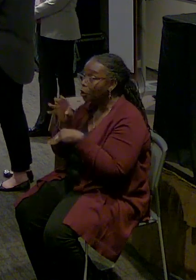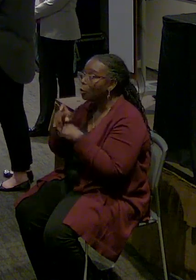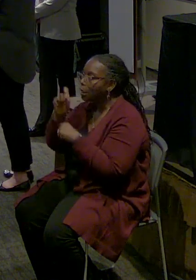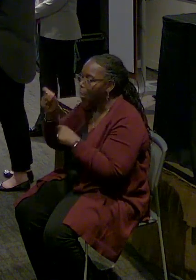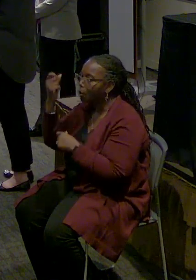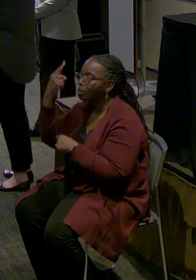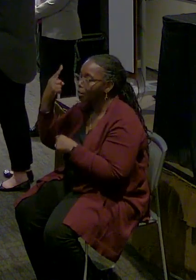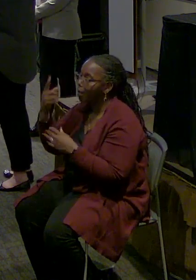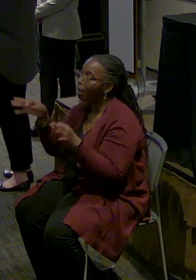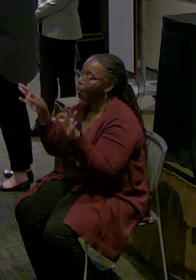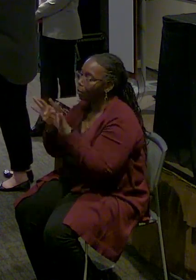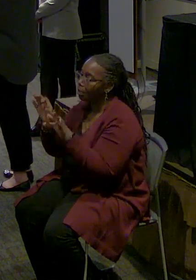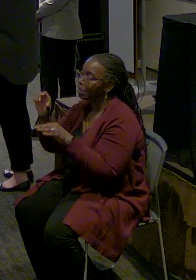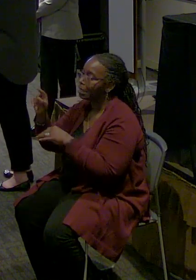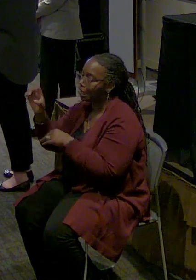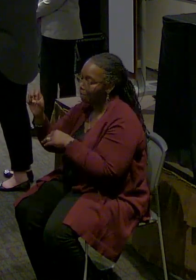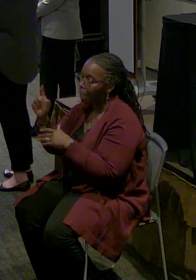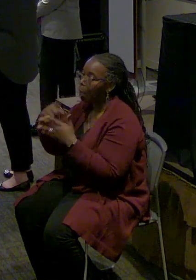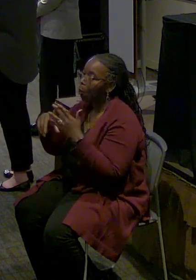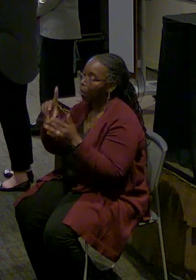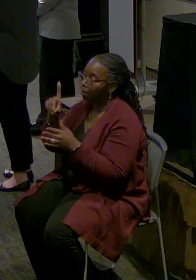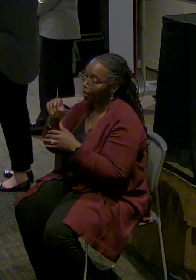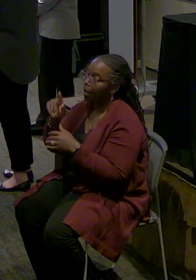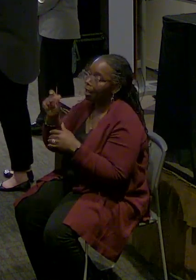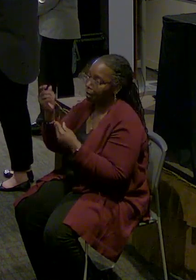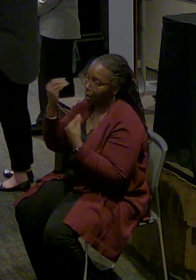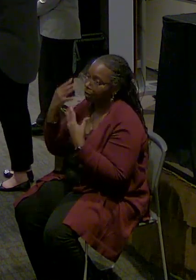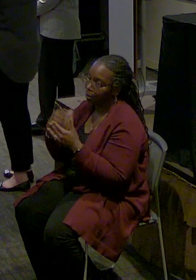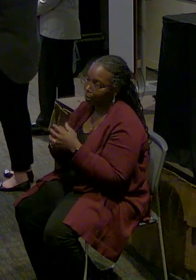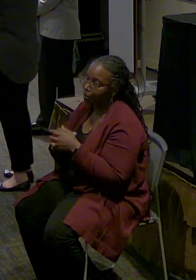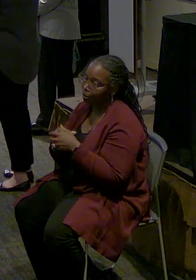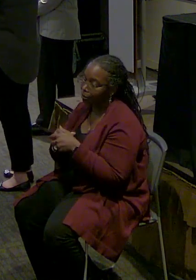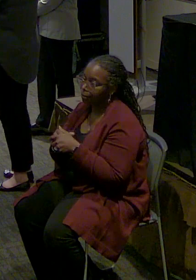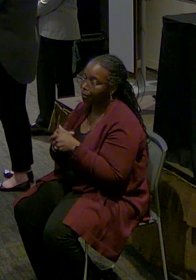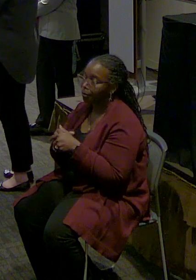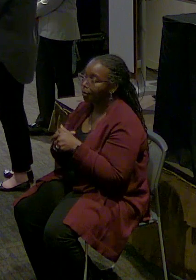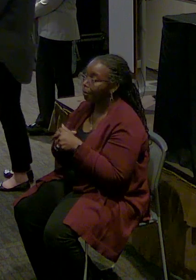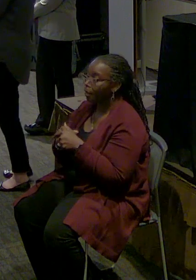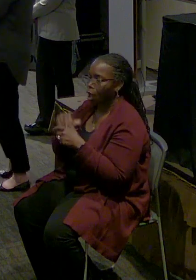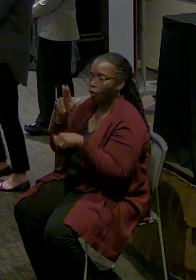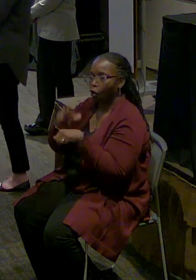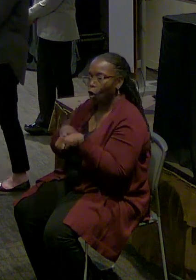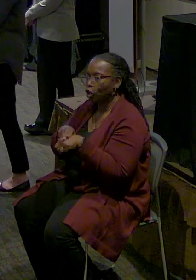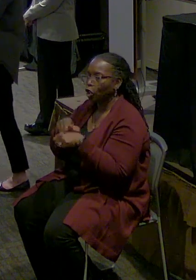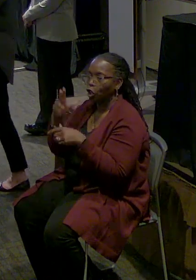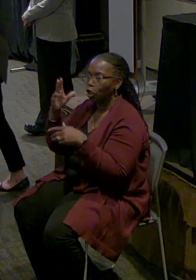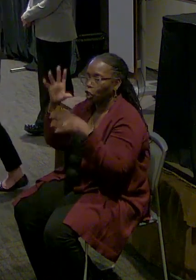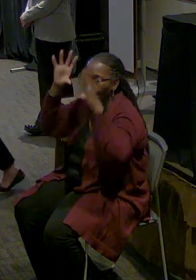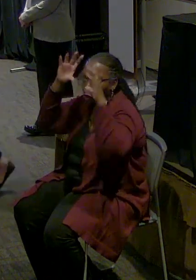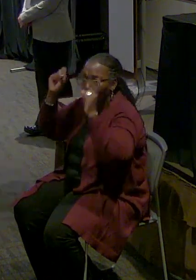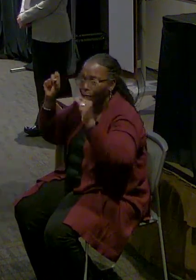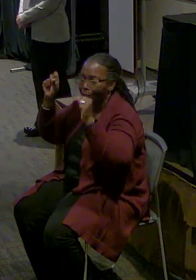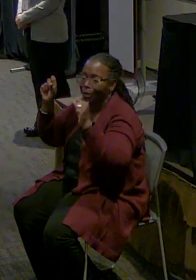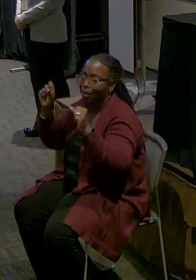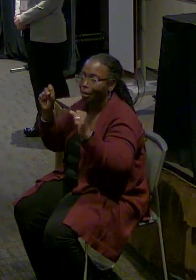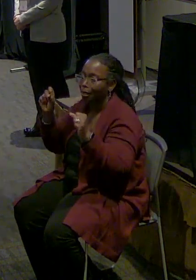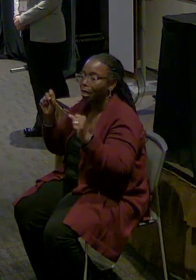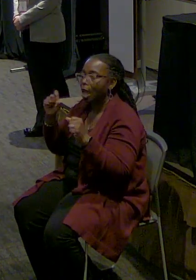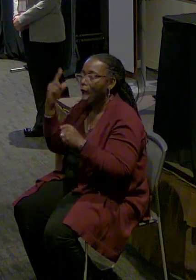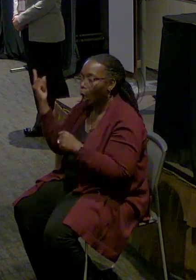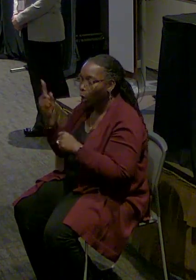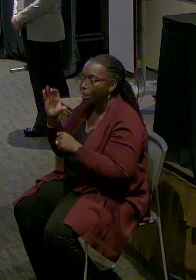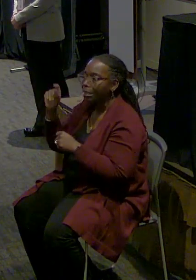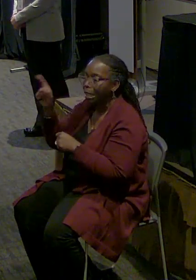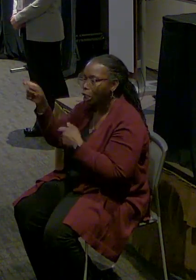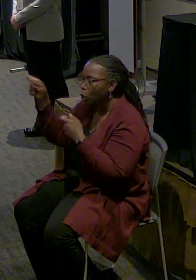to understand the importance of CTE and what the data tells us. And then, of course, your superintendent. I constantly, as a